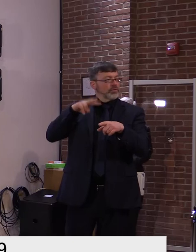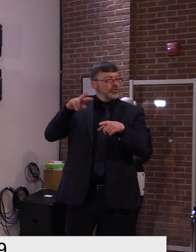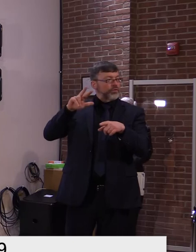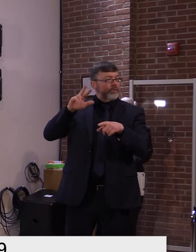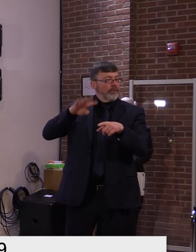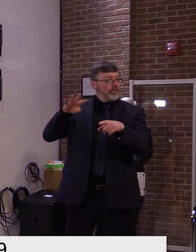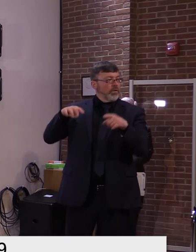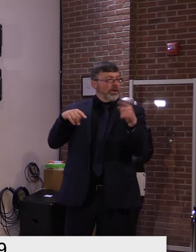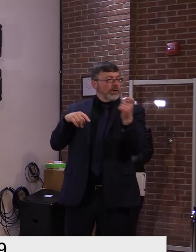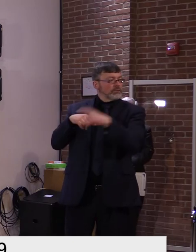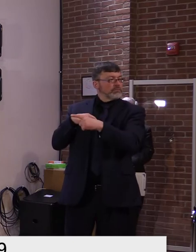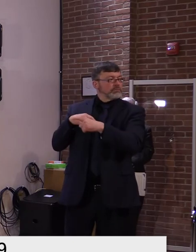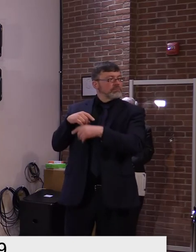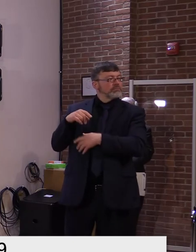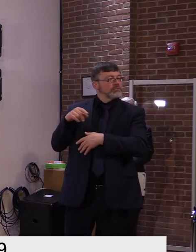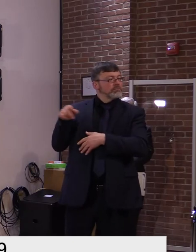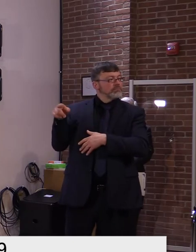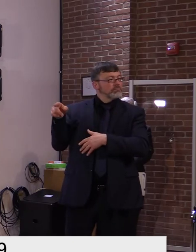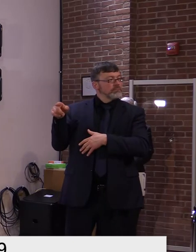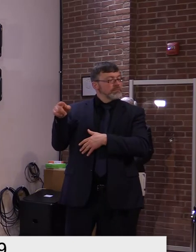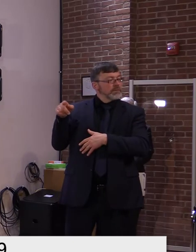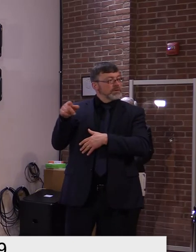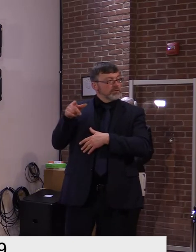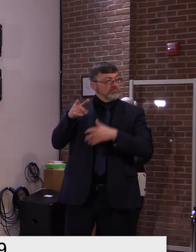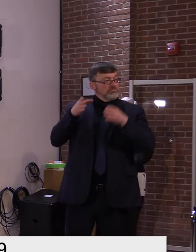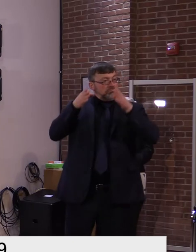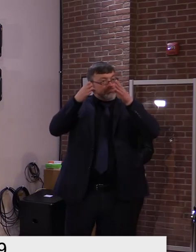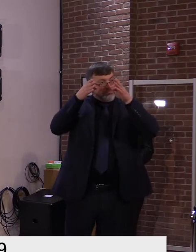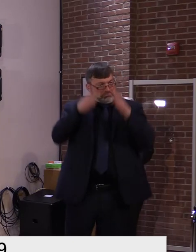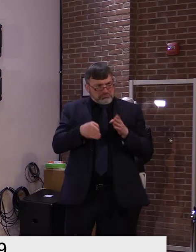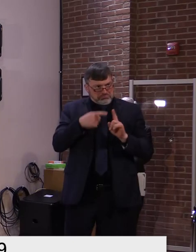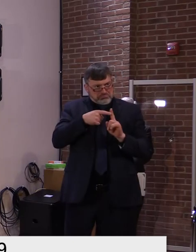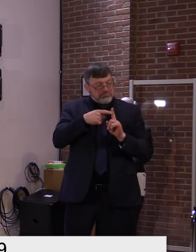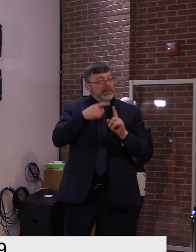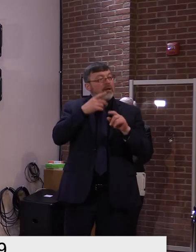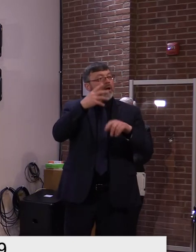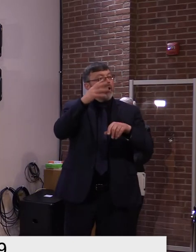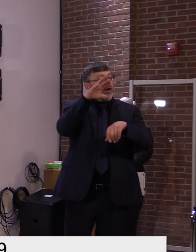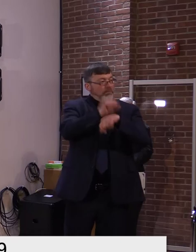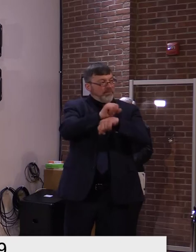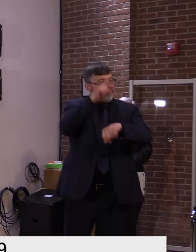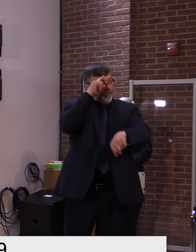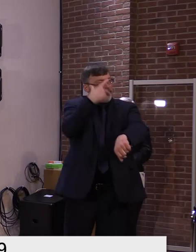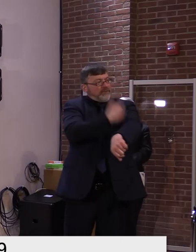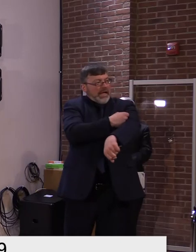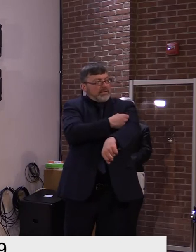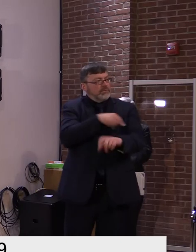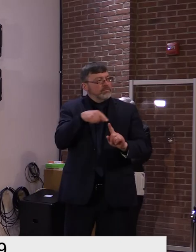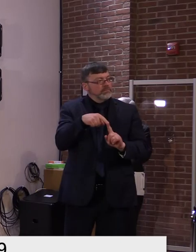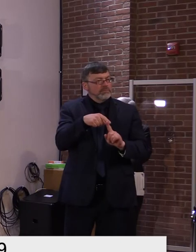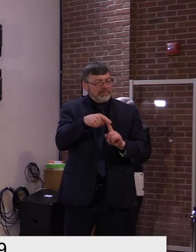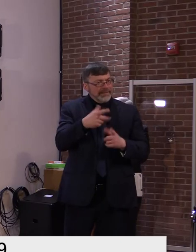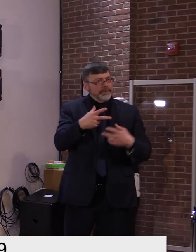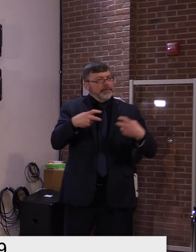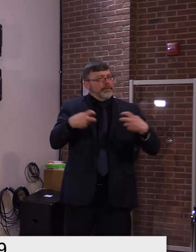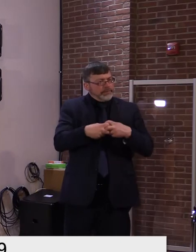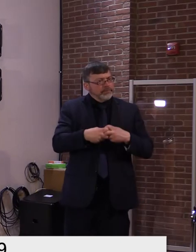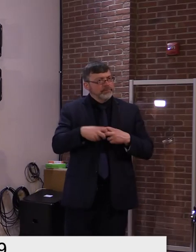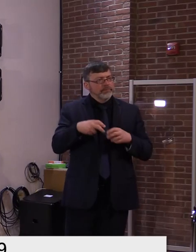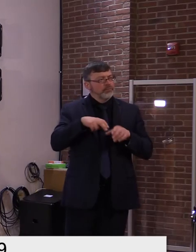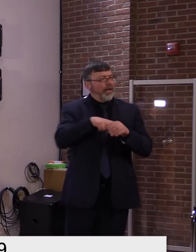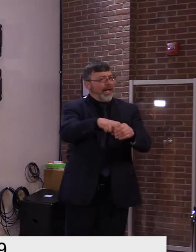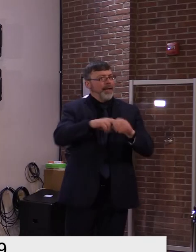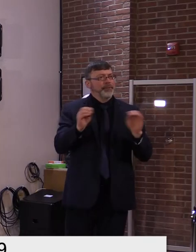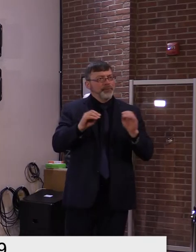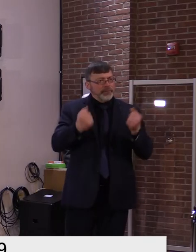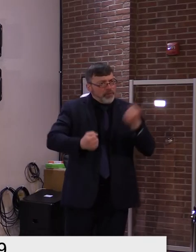his appointment and everything, but he doesn't know if there's any sort of situation. He has no transportation. And he was wondering, is there some